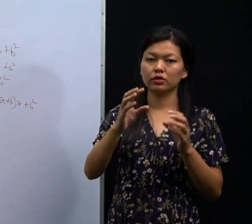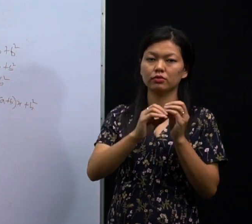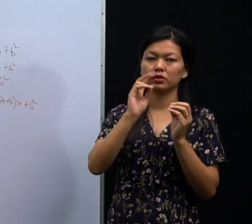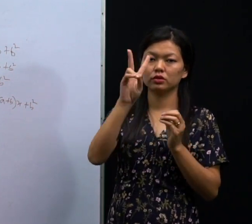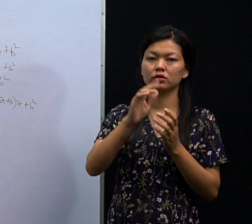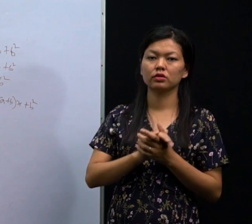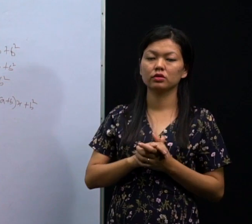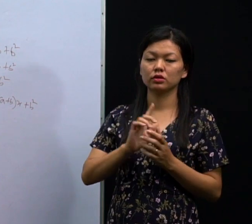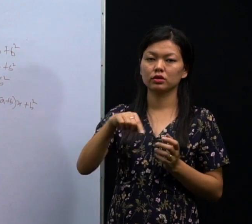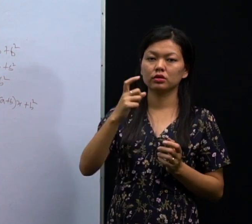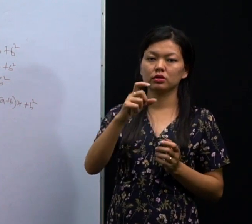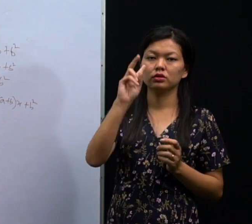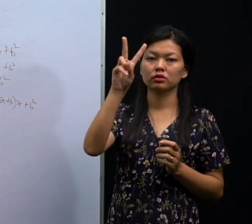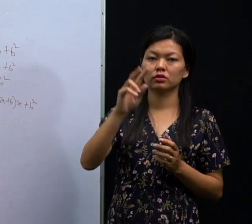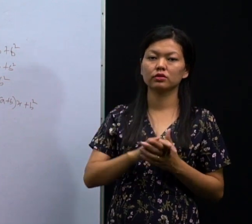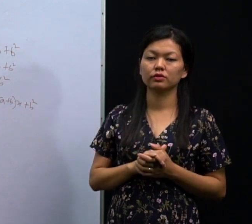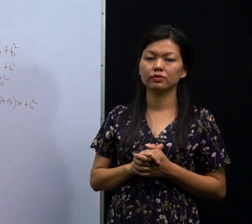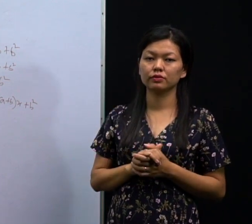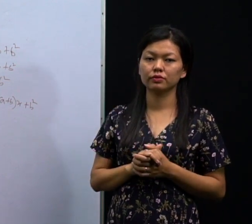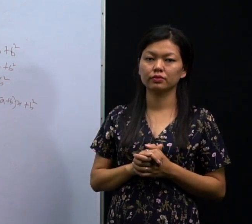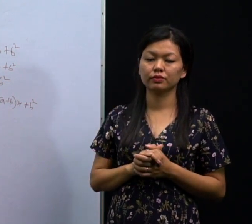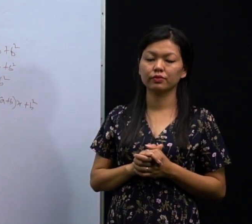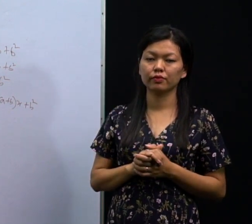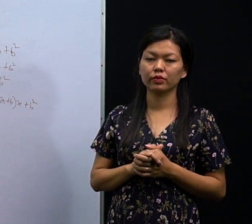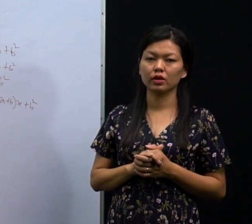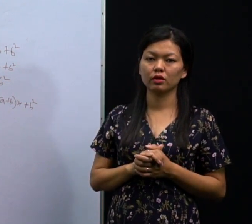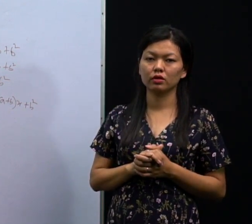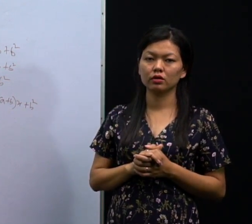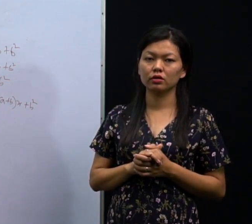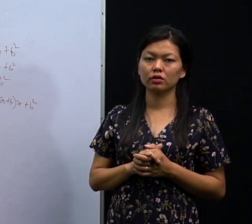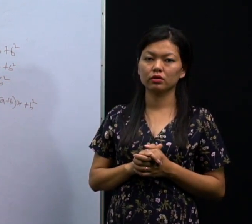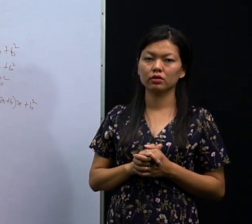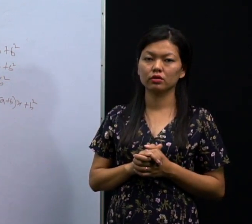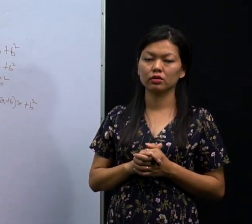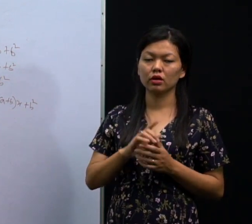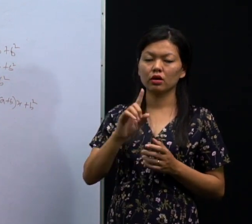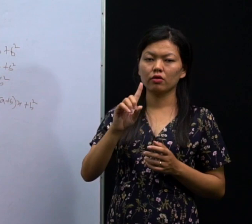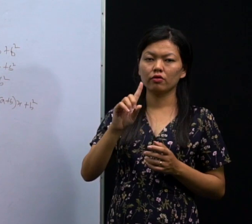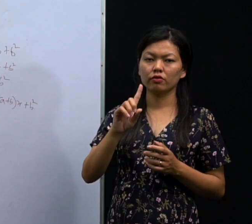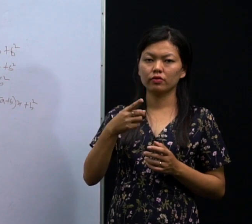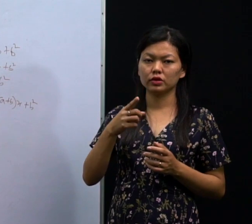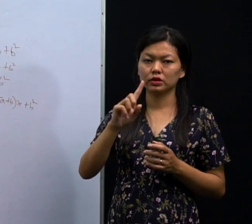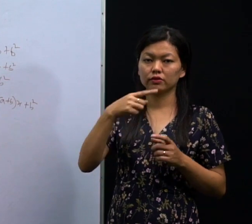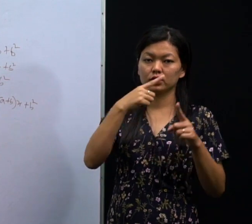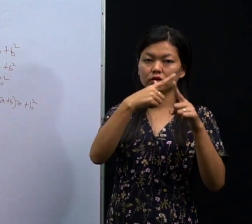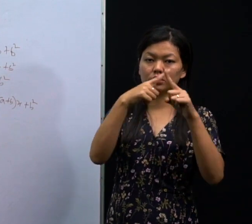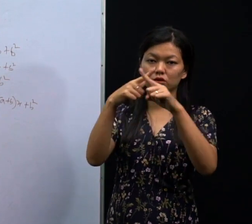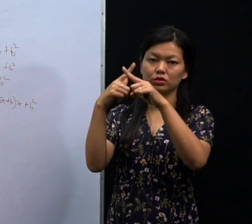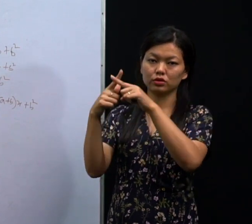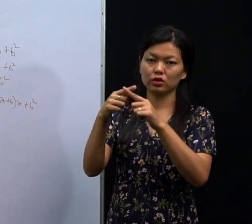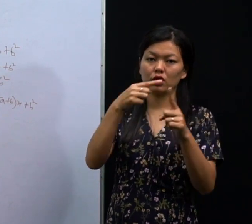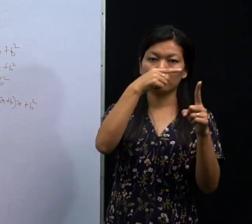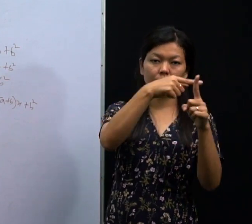square, then C square. Then you write 2, first, then after to multiply these two. What sign?